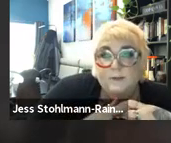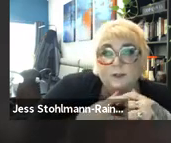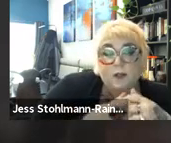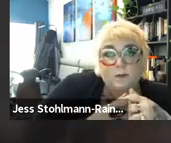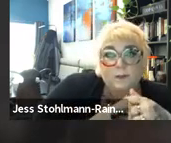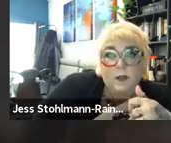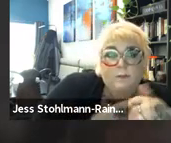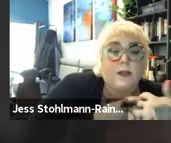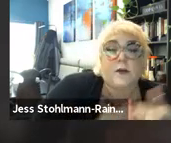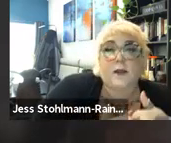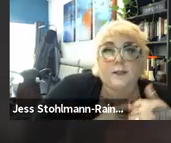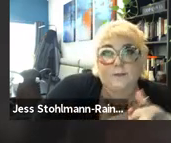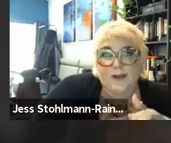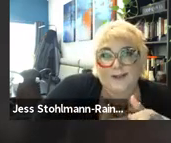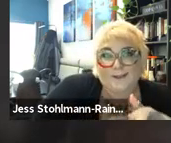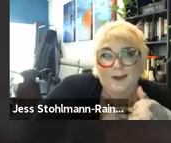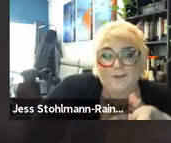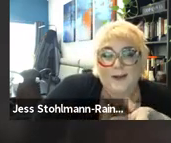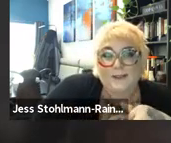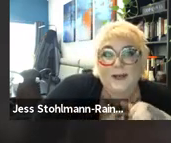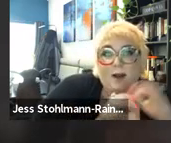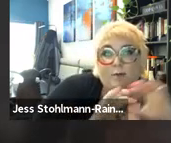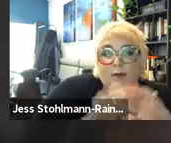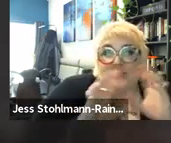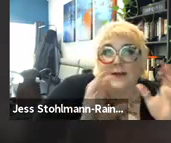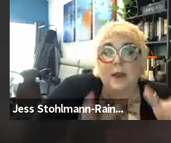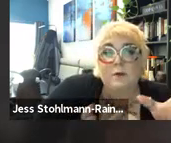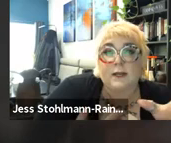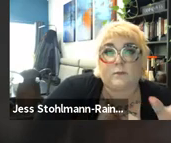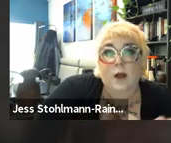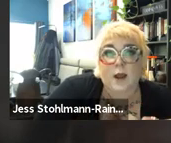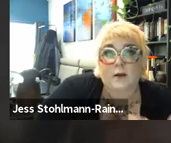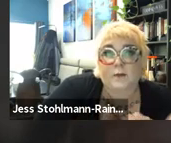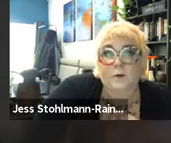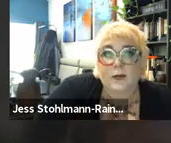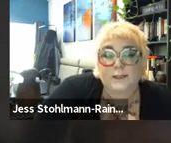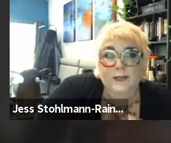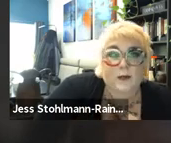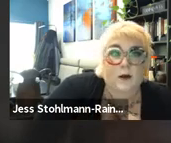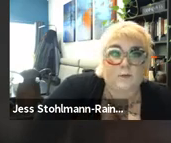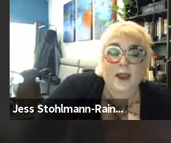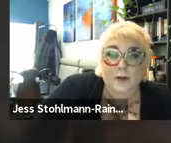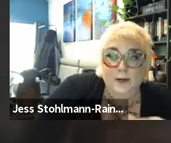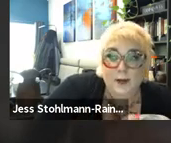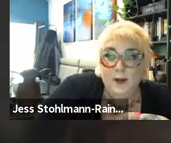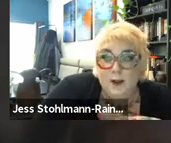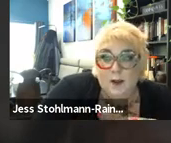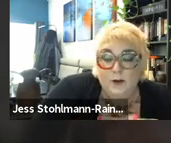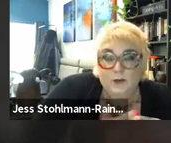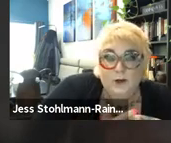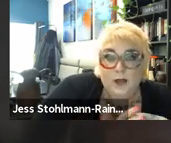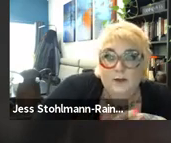relationship is close but they're not the same place lifeline is uh the lifeline network is run out of an organization called vibrant